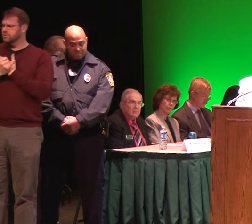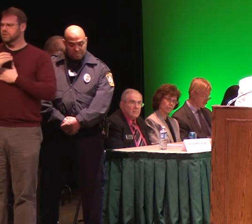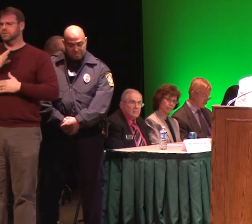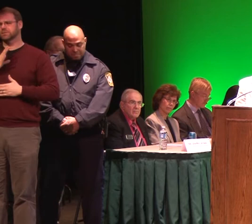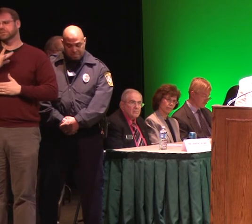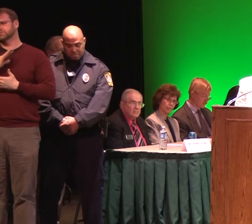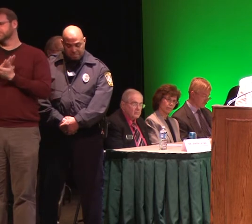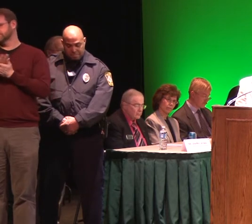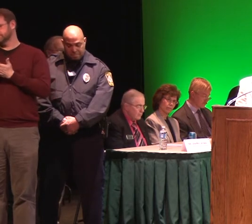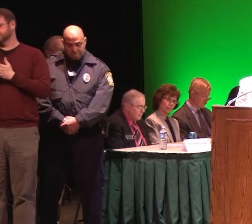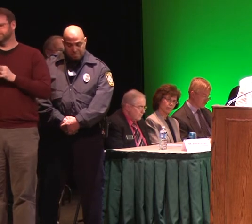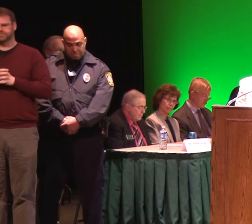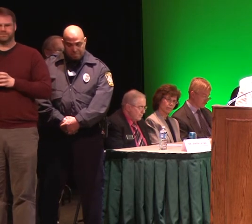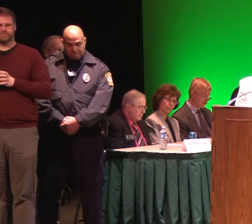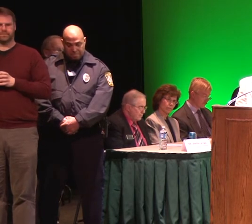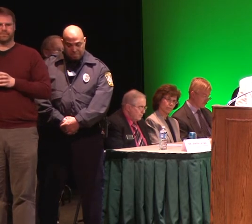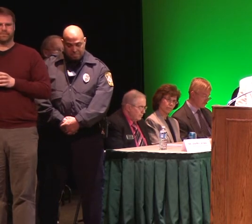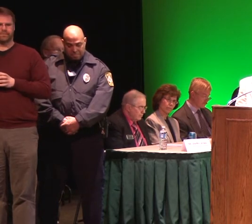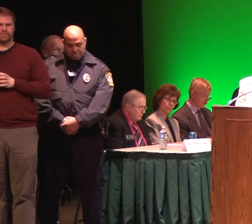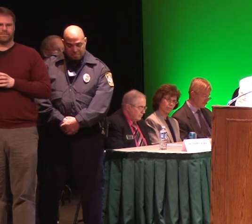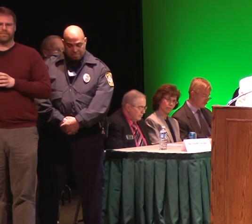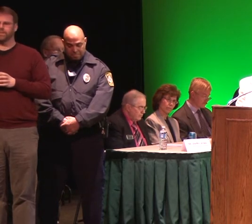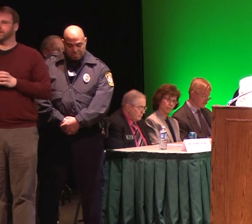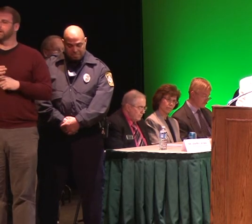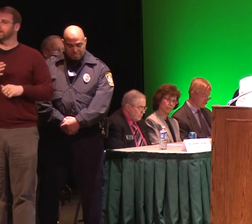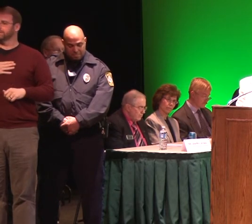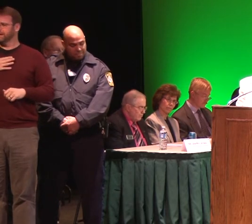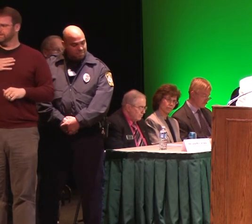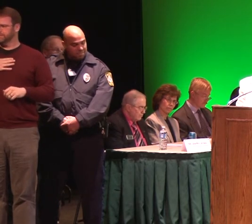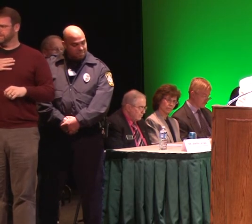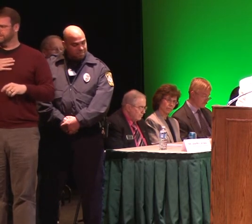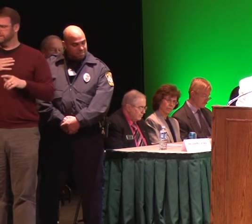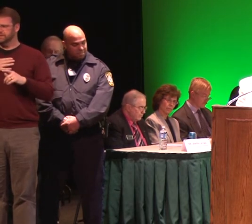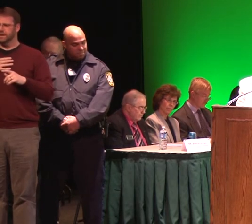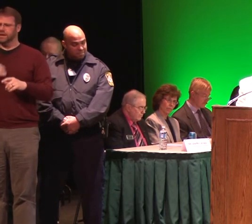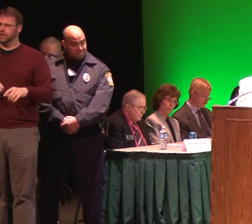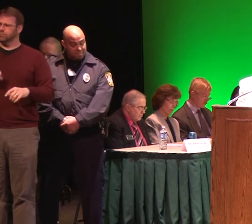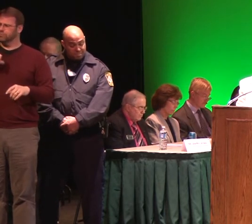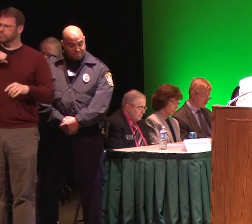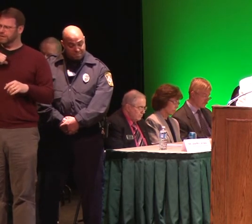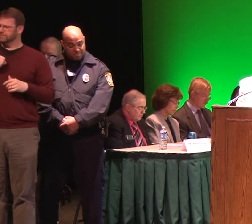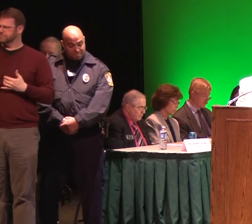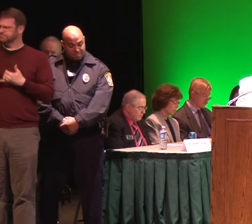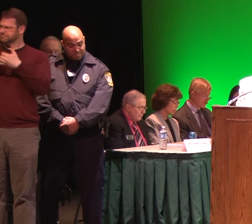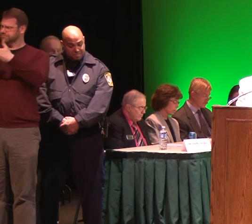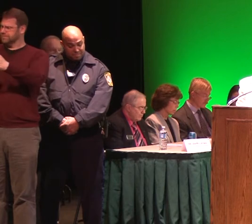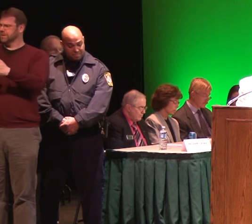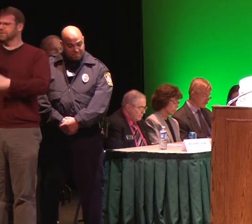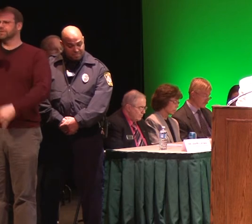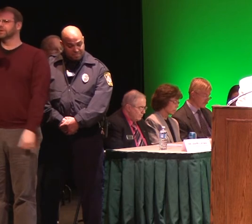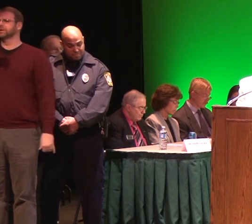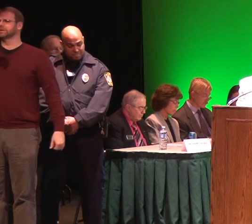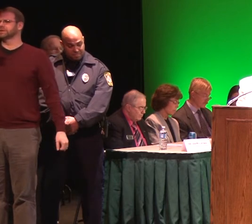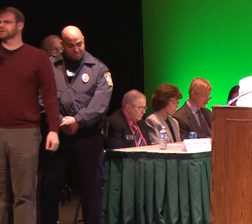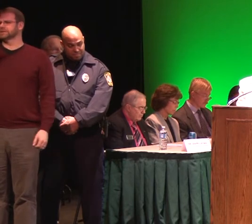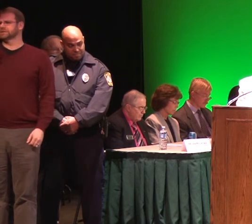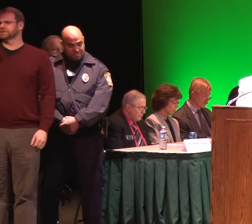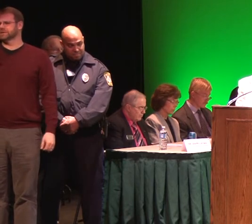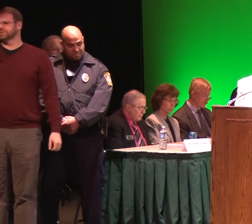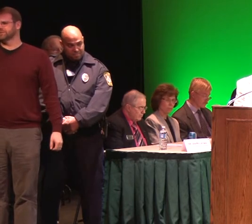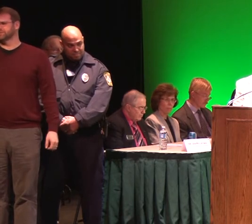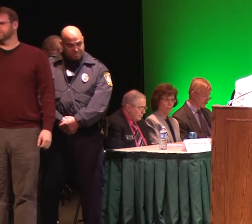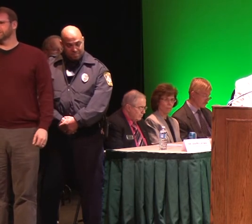I'm happy and proud to present the Stephen Jay Gould Award to